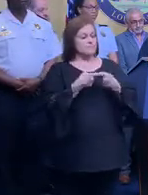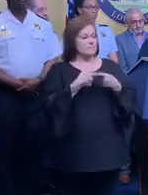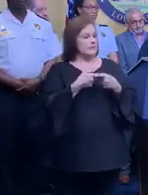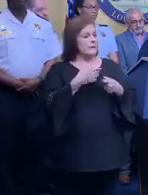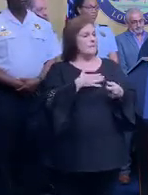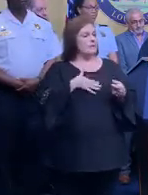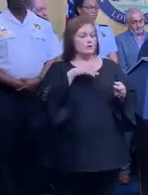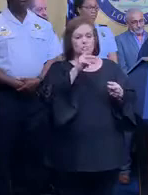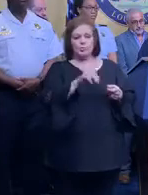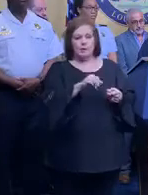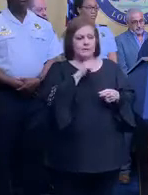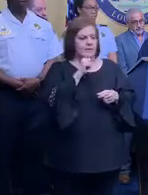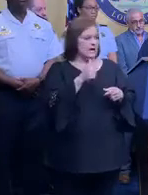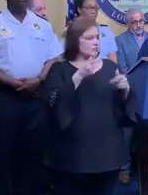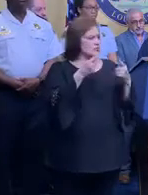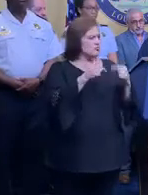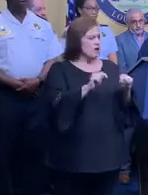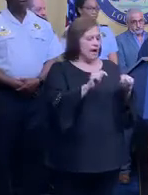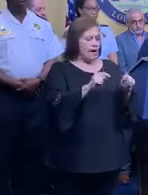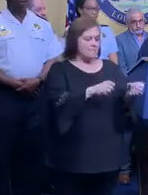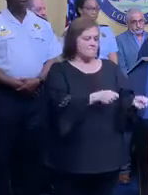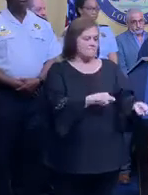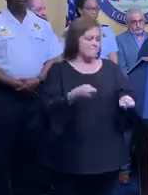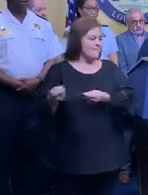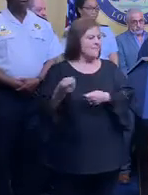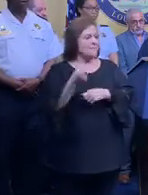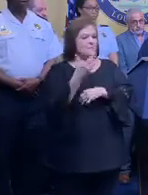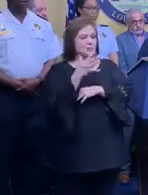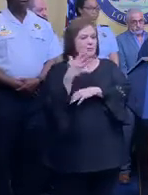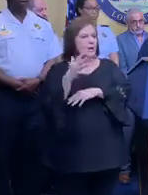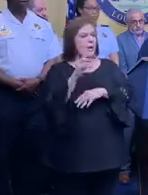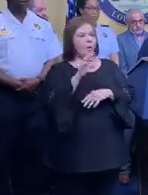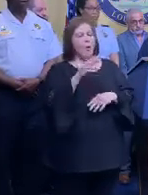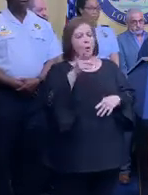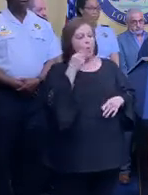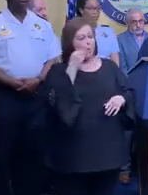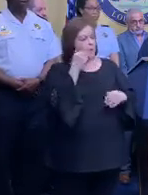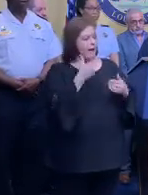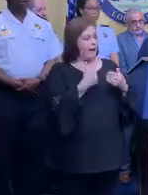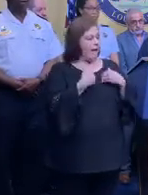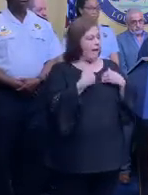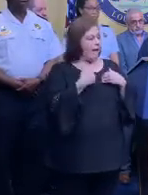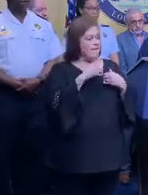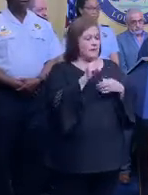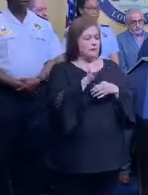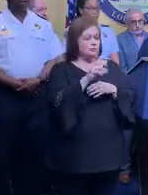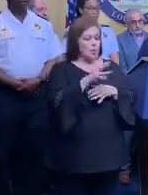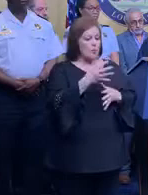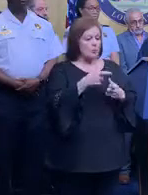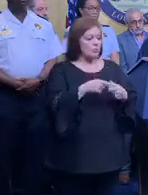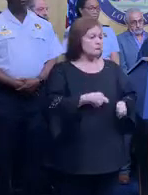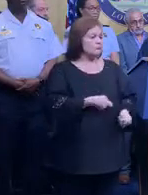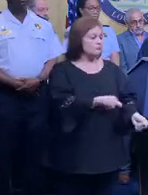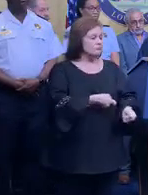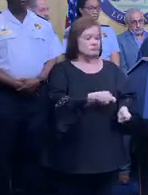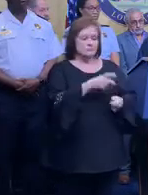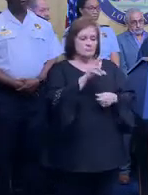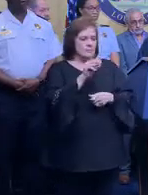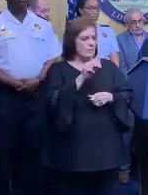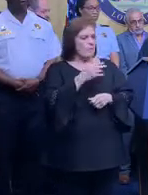do not go and try to move a tree limb or use your chainsaw at home to remove something. If it is